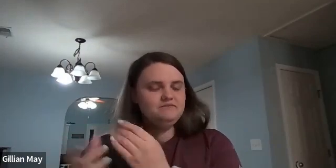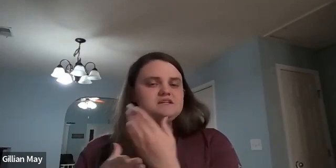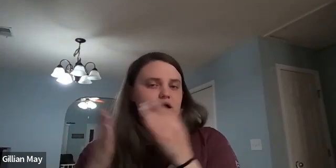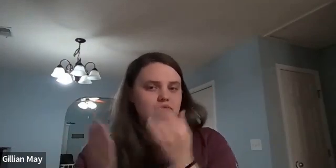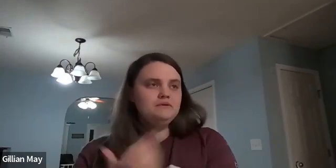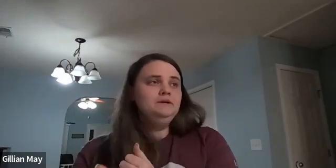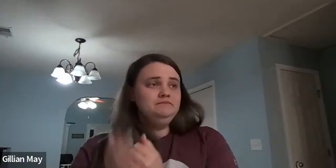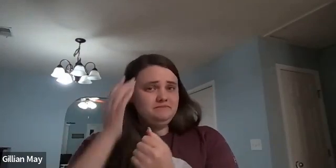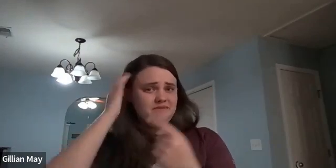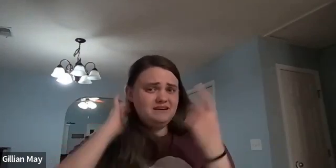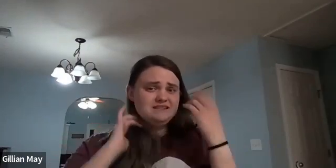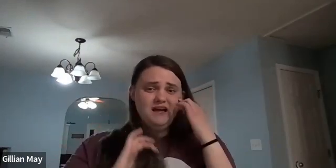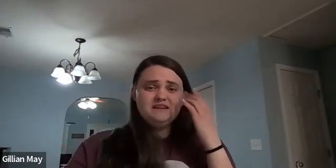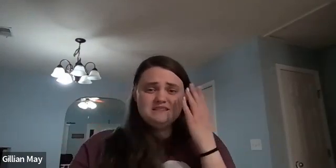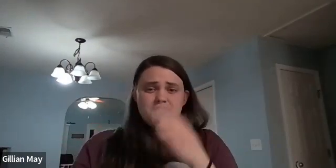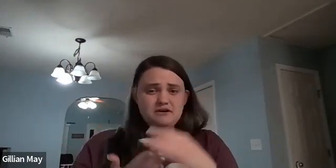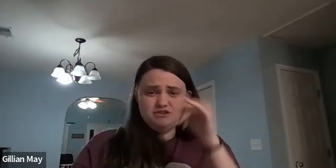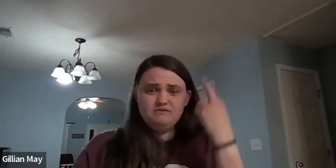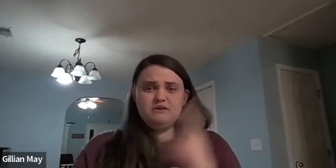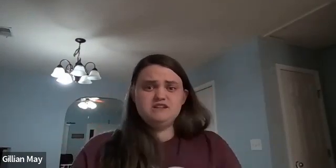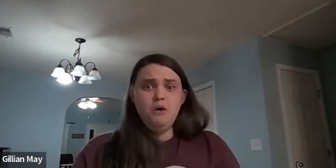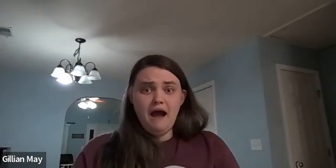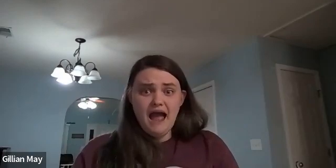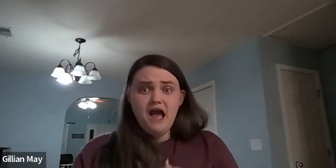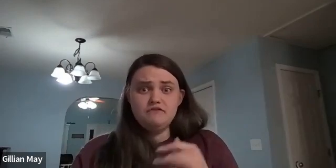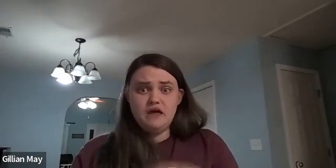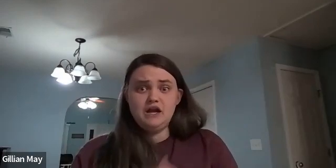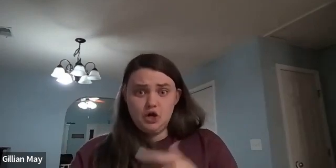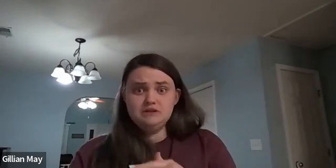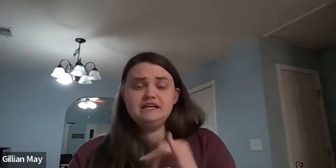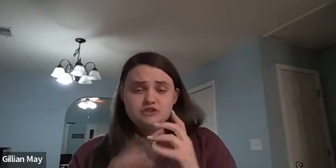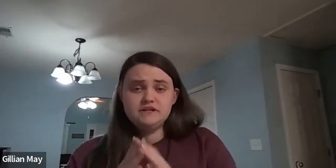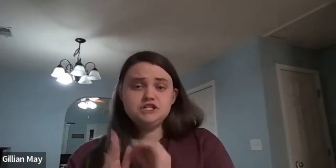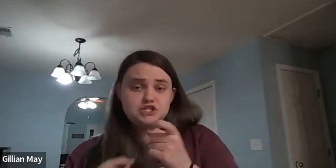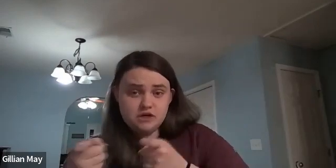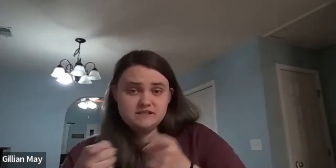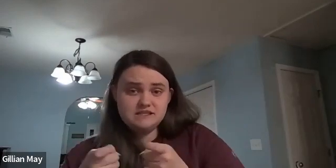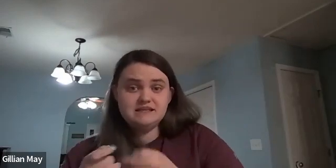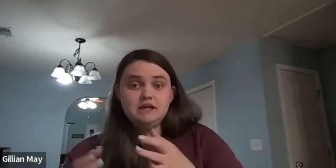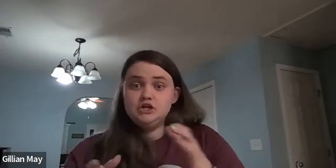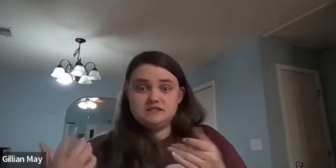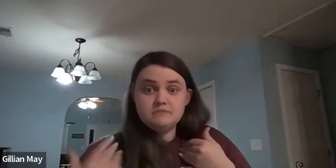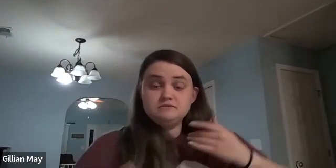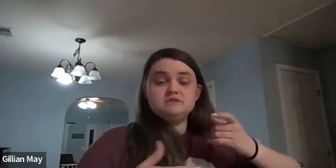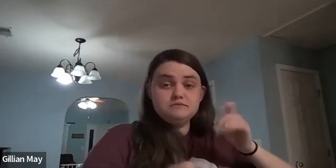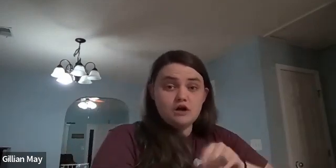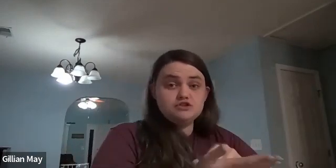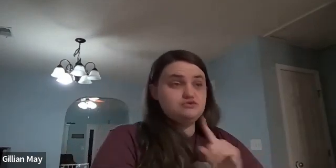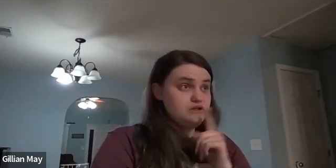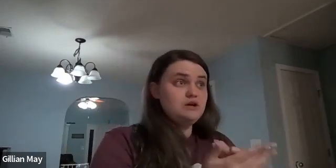to help. Because I think some parents don't even realize, oh, I have that early intervention services. Like some doctors are really good